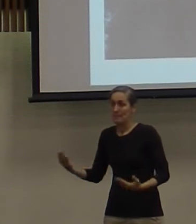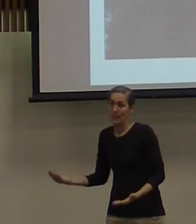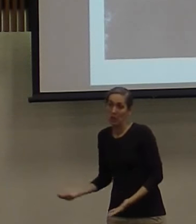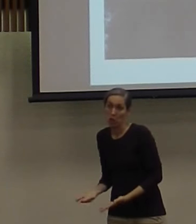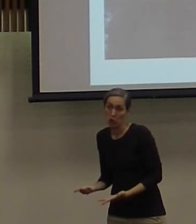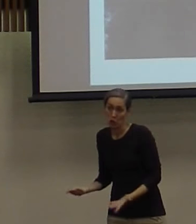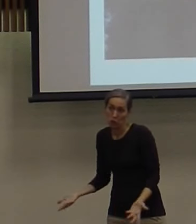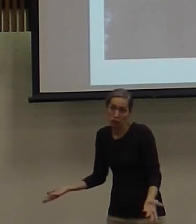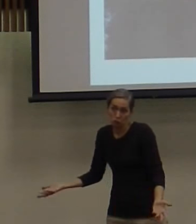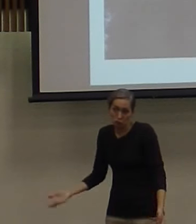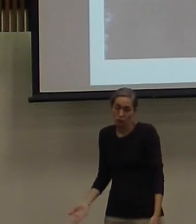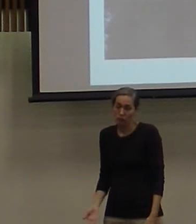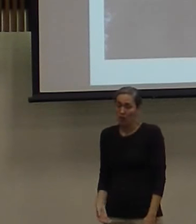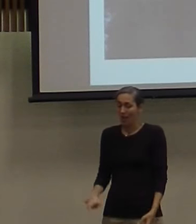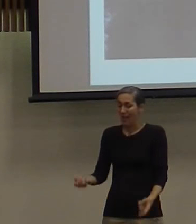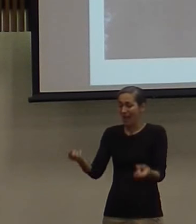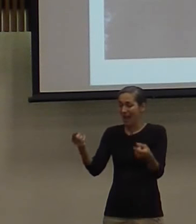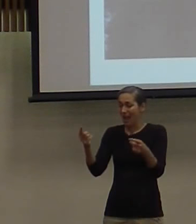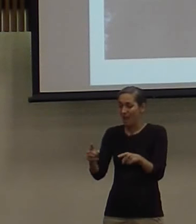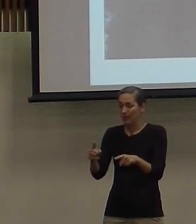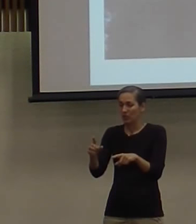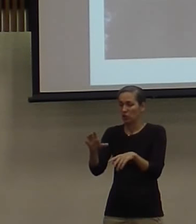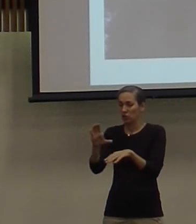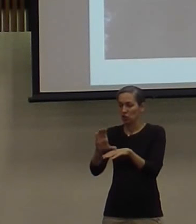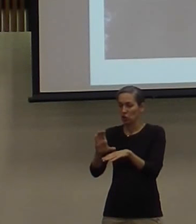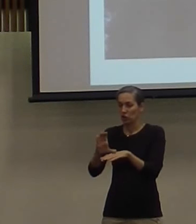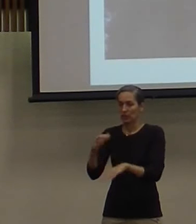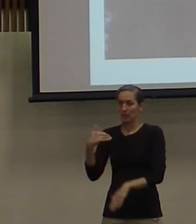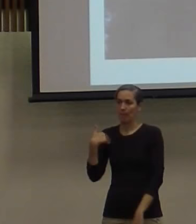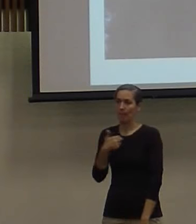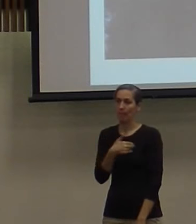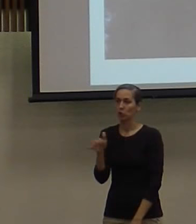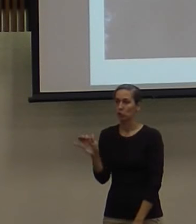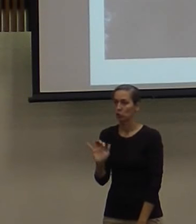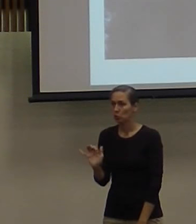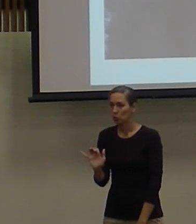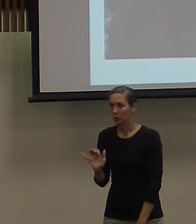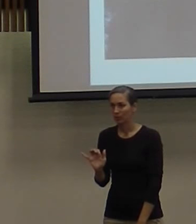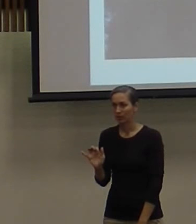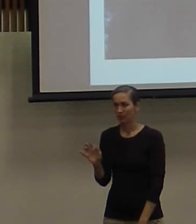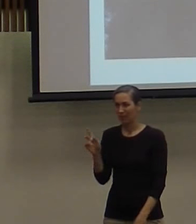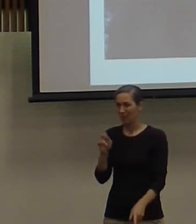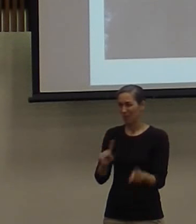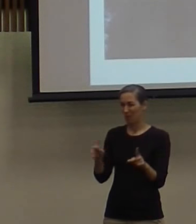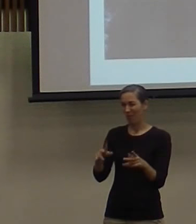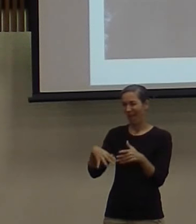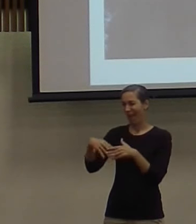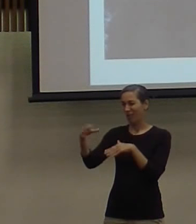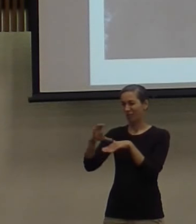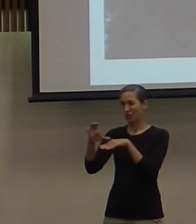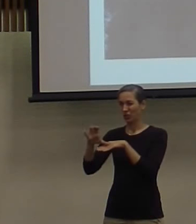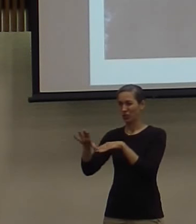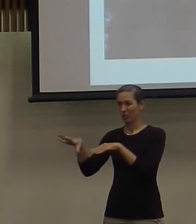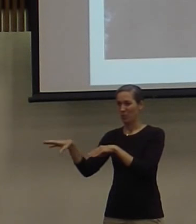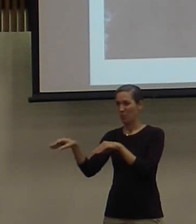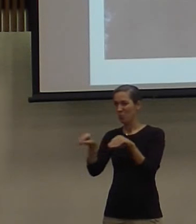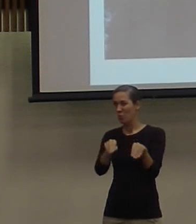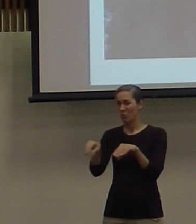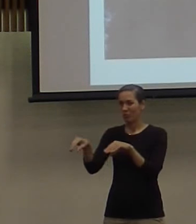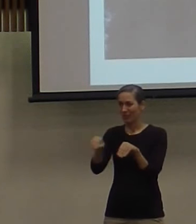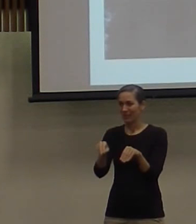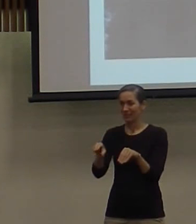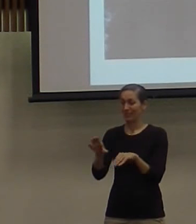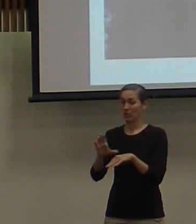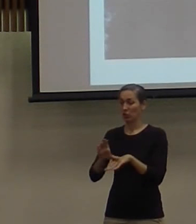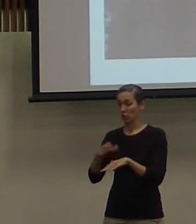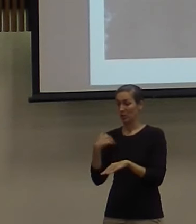And and that happened to the church member as well. So people outside the church they move. So the church member also would like to do that.